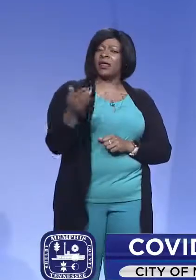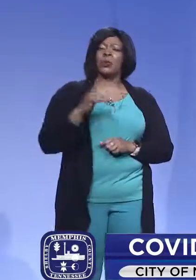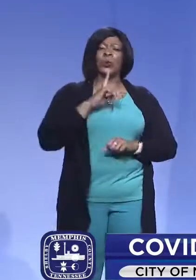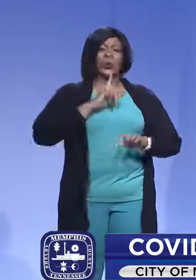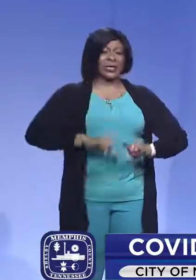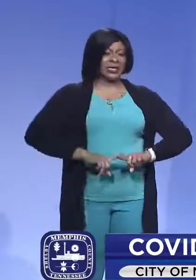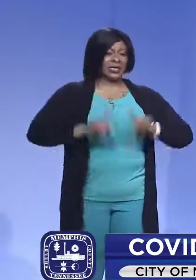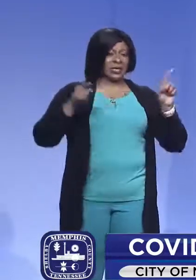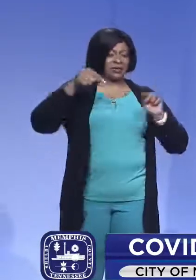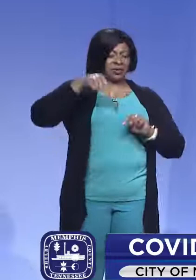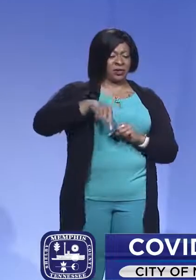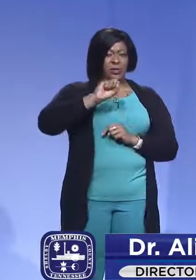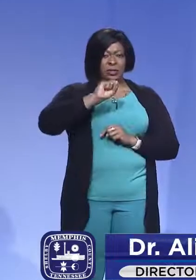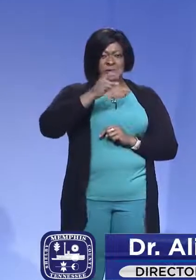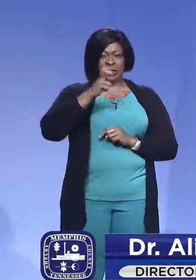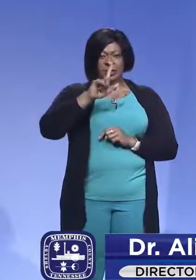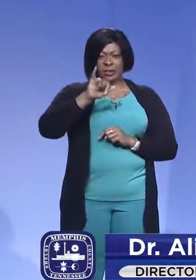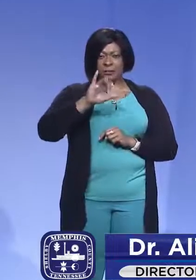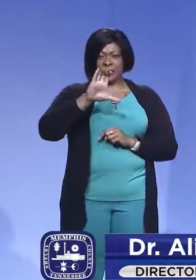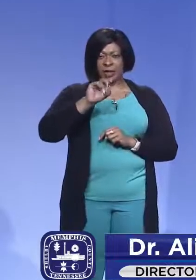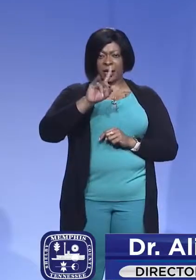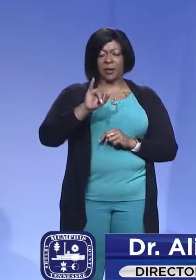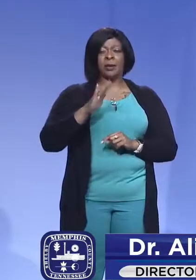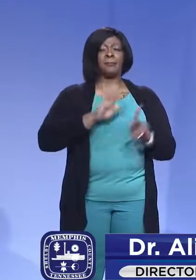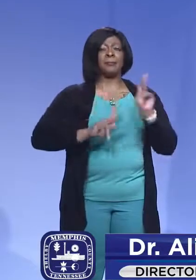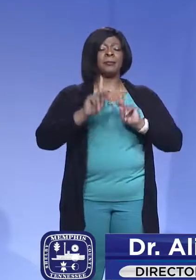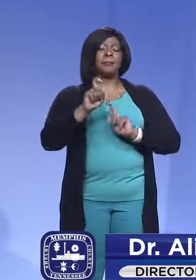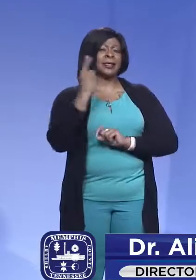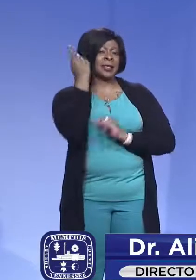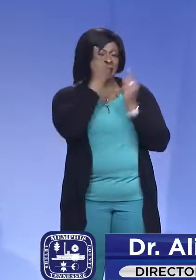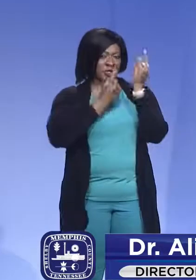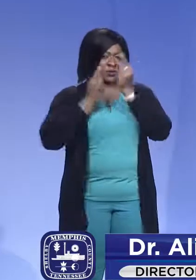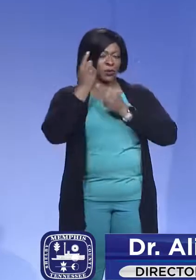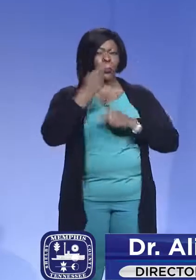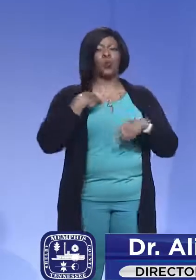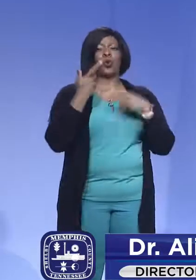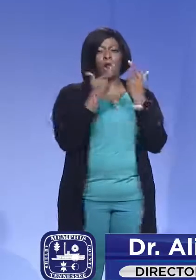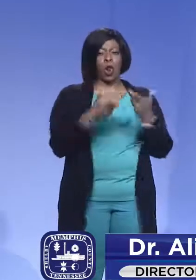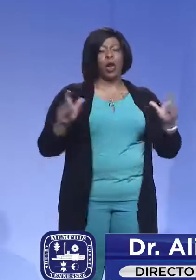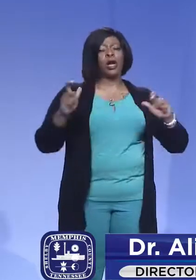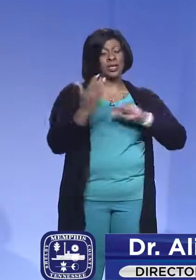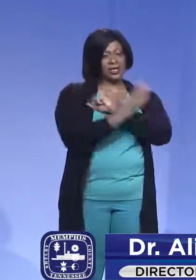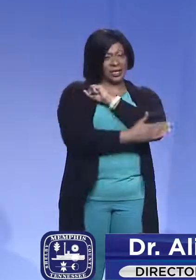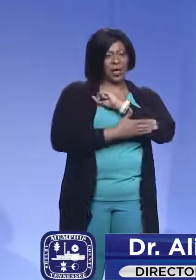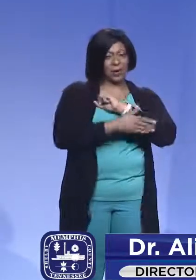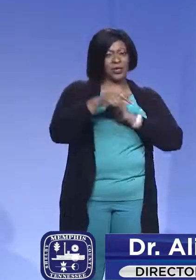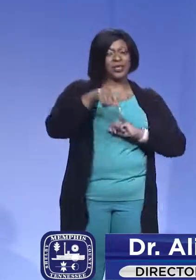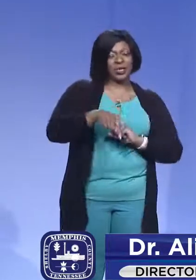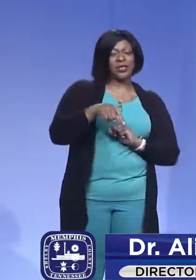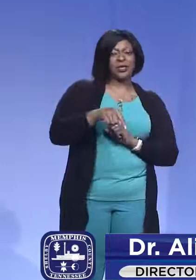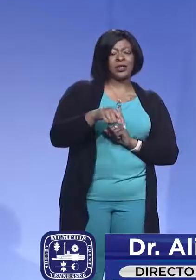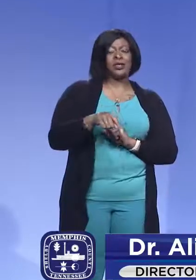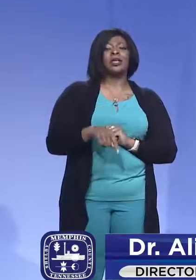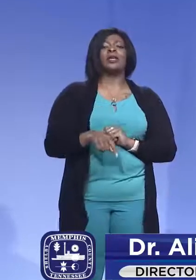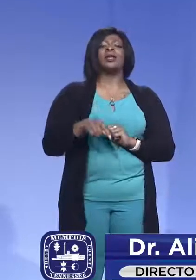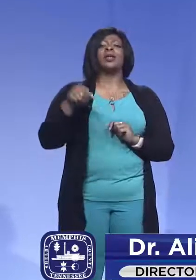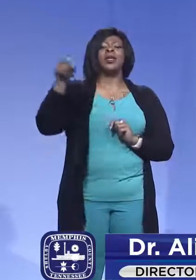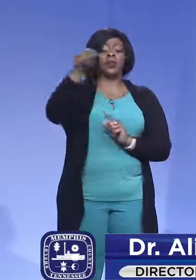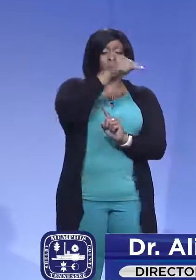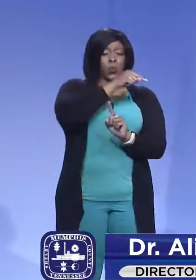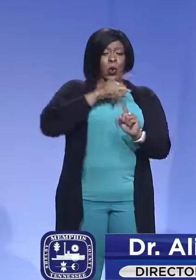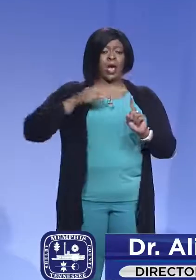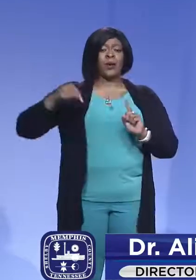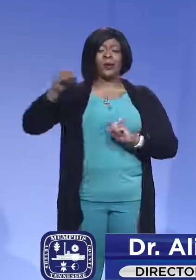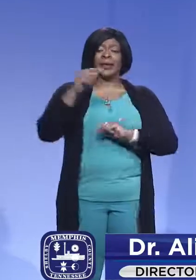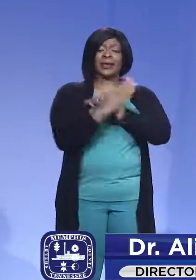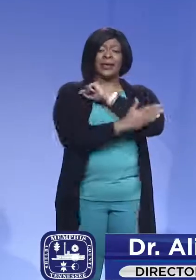different about Shelby County that I ask people to take into consideration, we are the largest county. And so the surrounding counties,